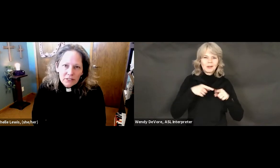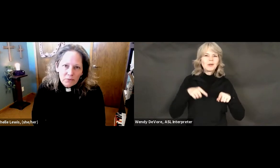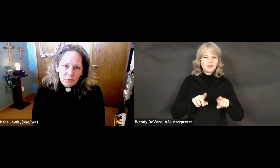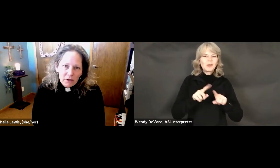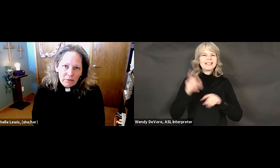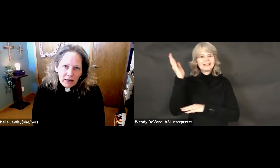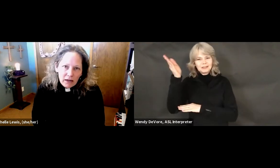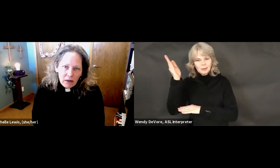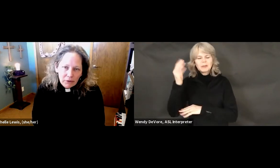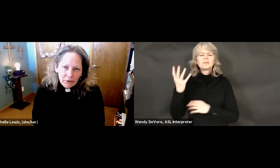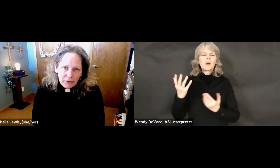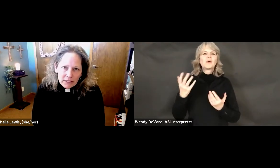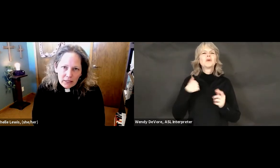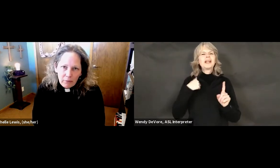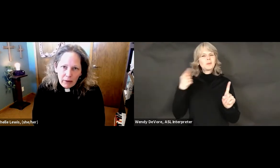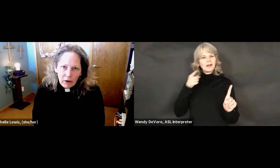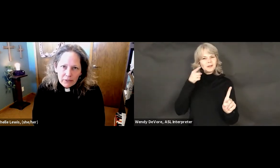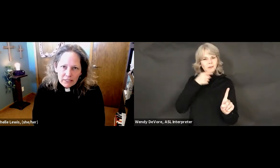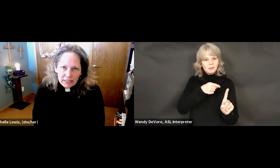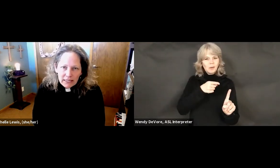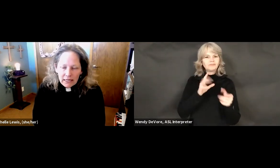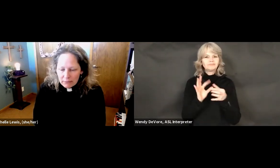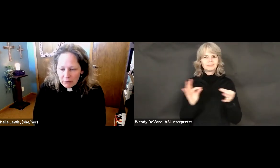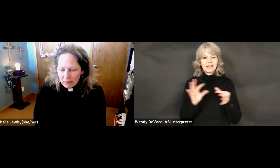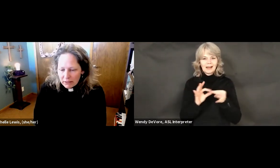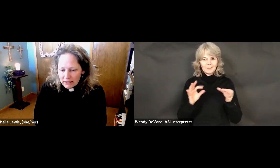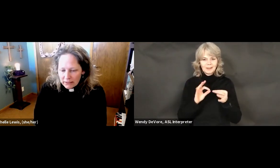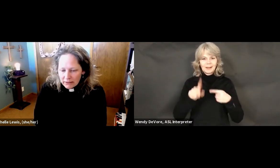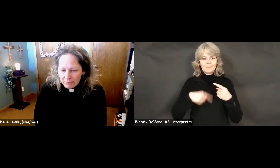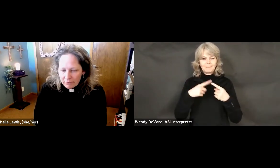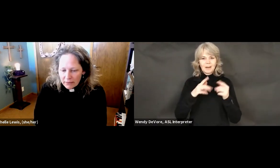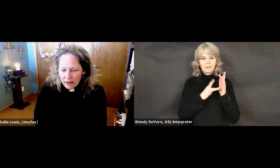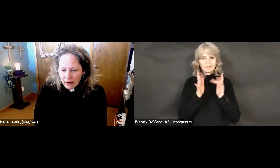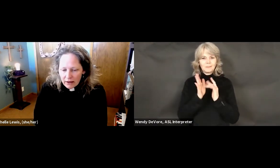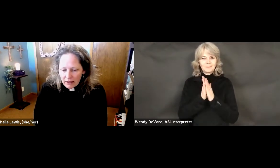So I just want to make a couple notes about today's Bible lesson